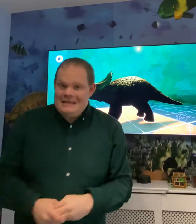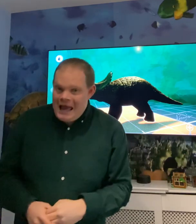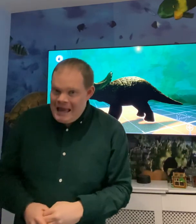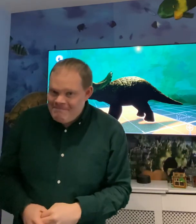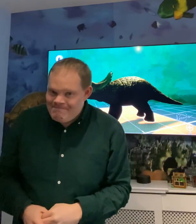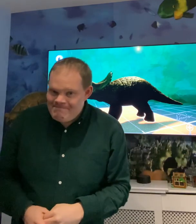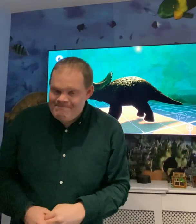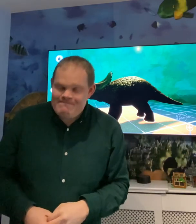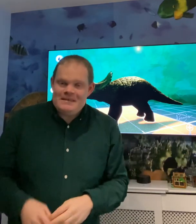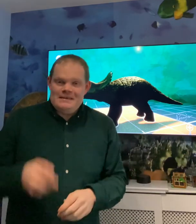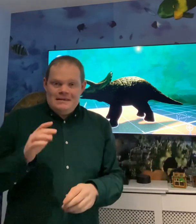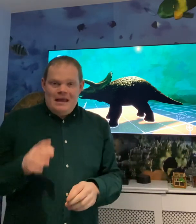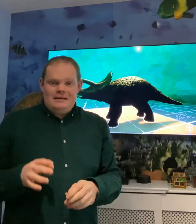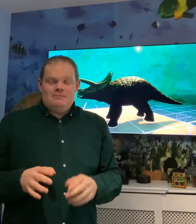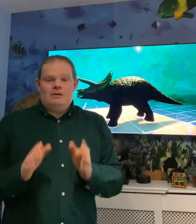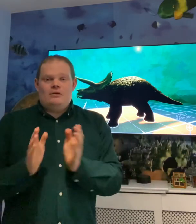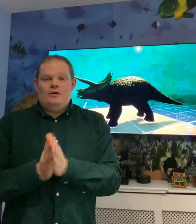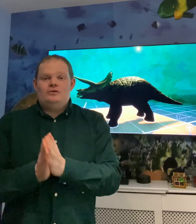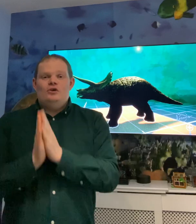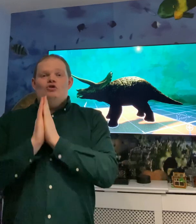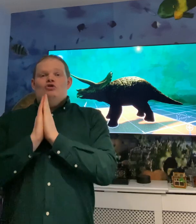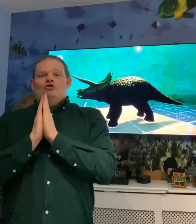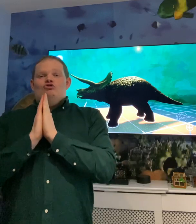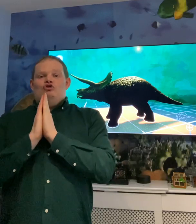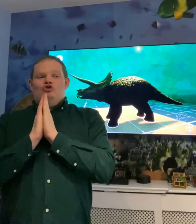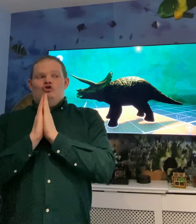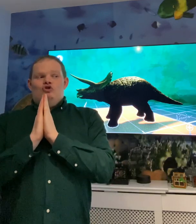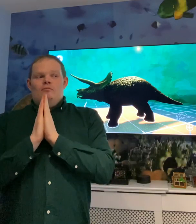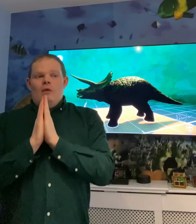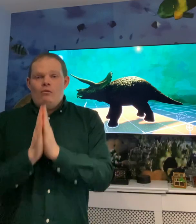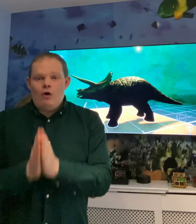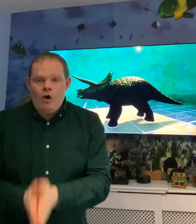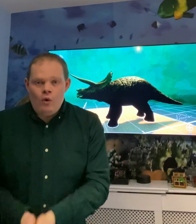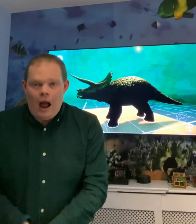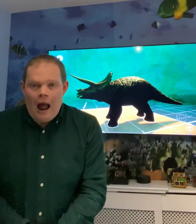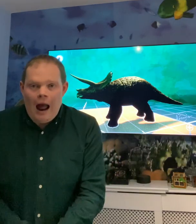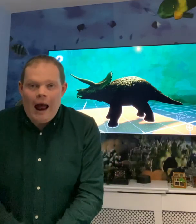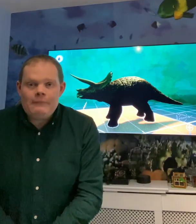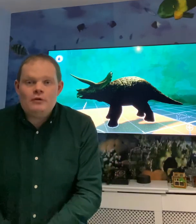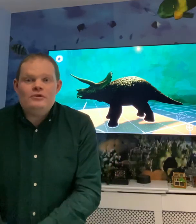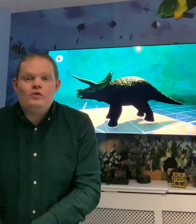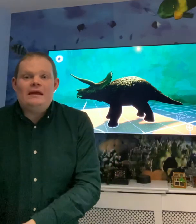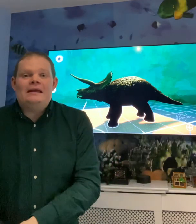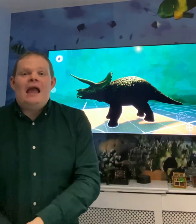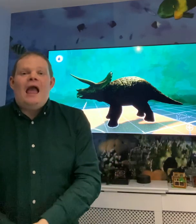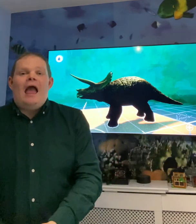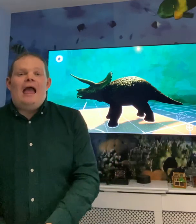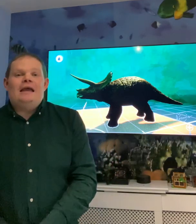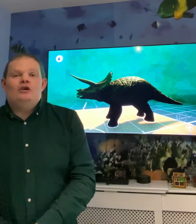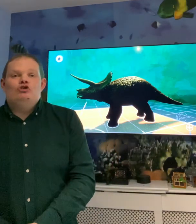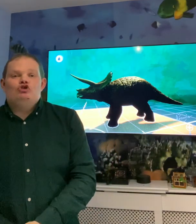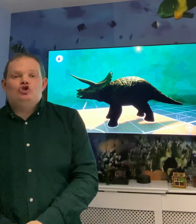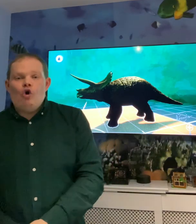Saturday, yes, because tomorrow I'm going to be doing a